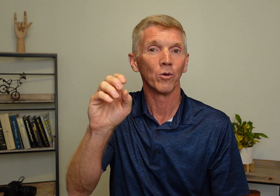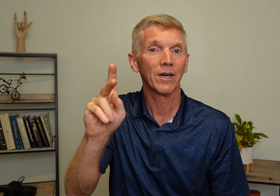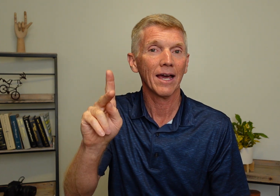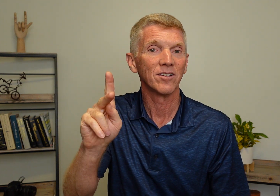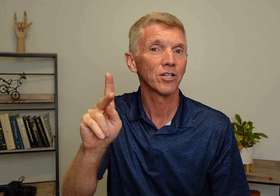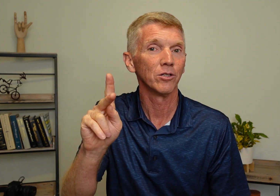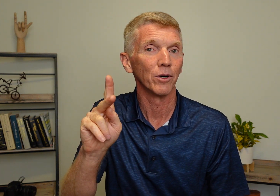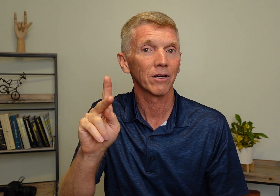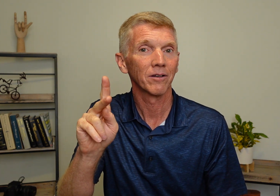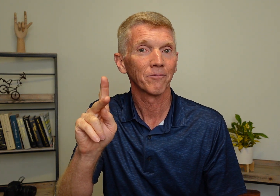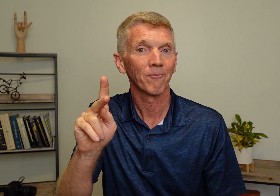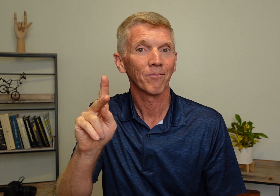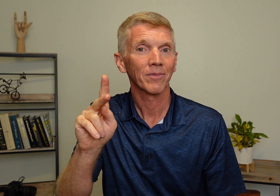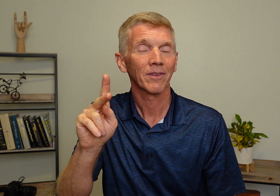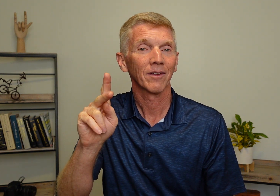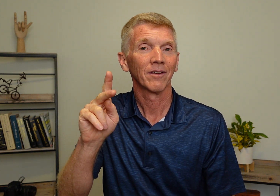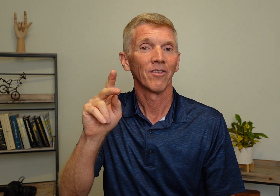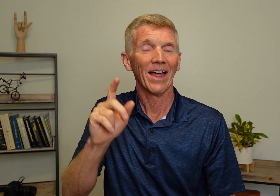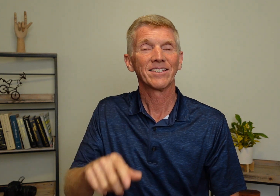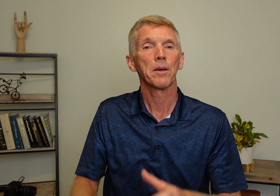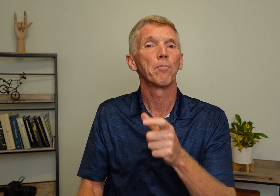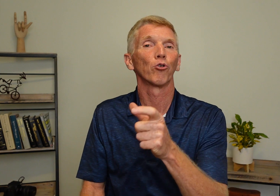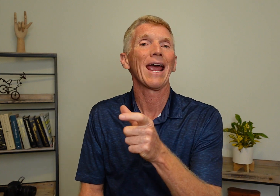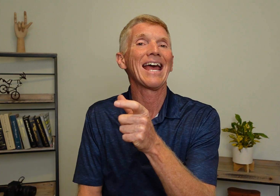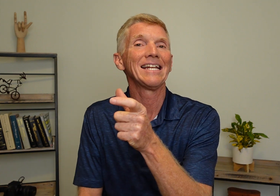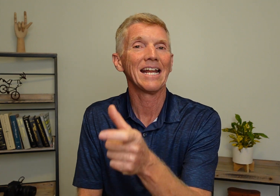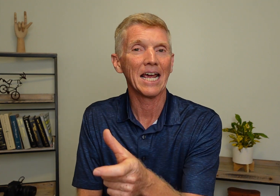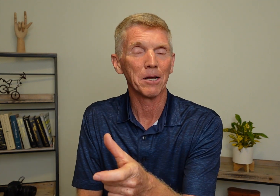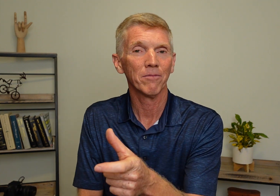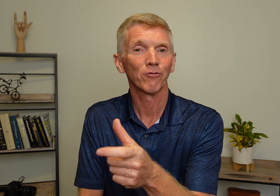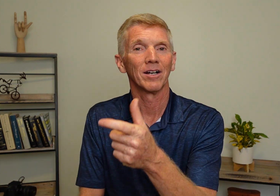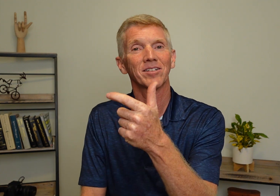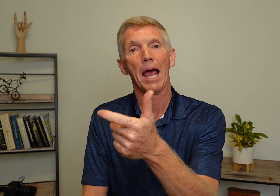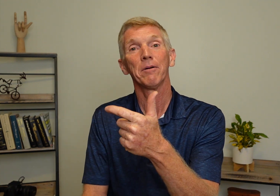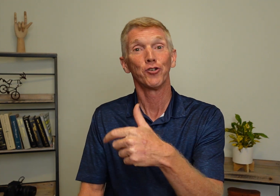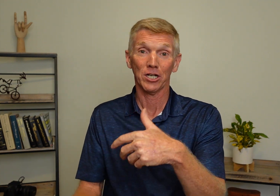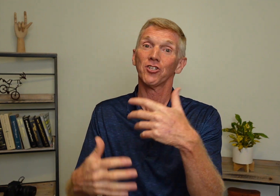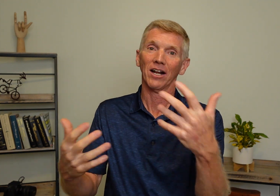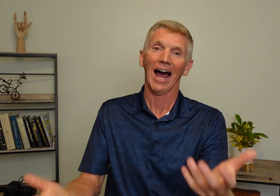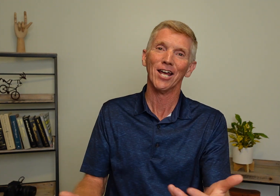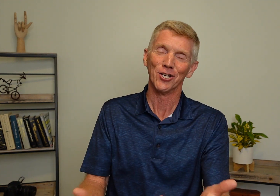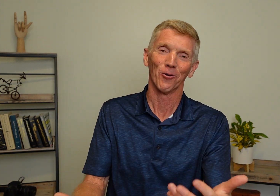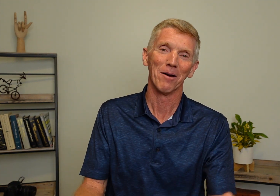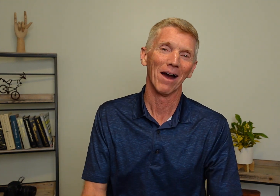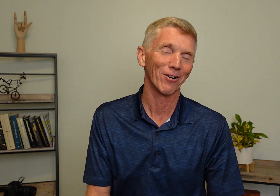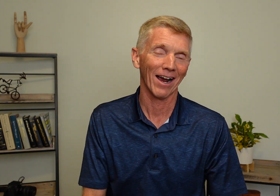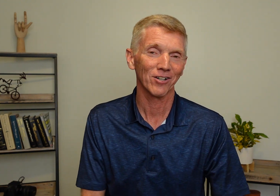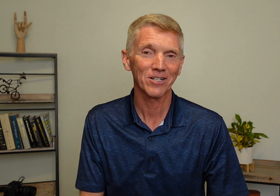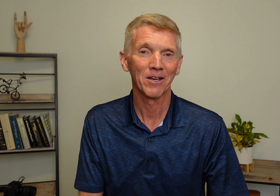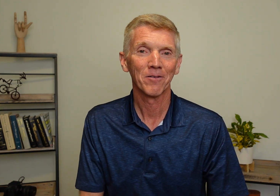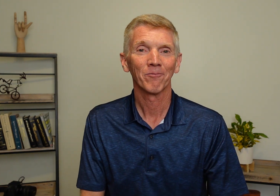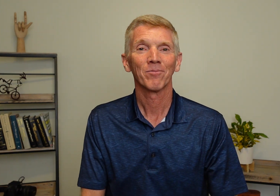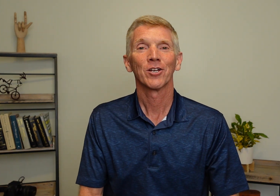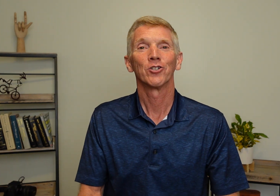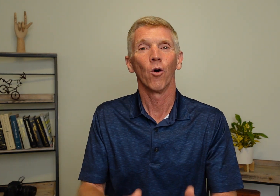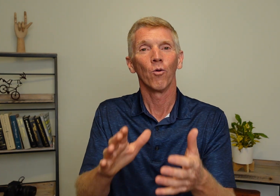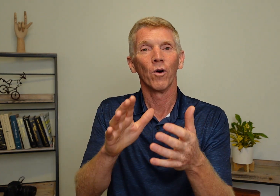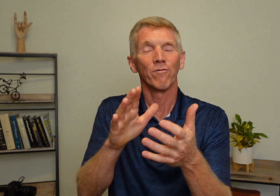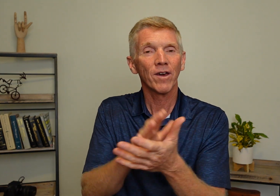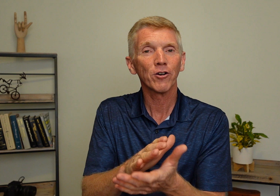T-I-L-L-A-M-O-O-K, Tillamook. That's a brand name for a type of cheese that I enjoy in my crackers. So what